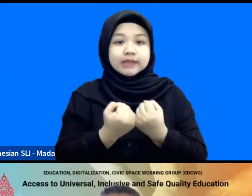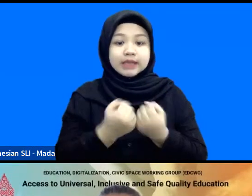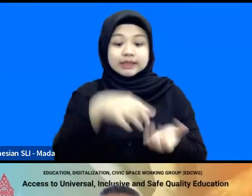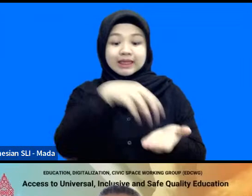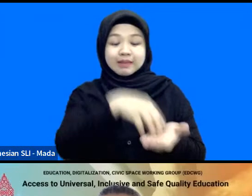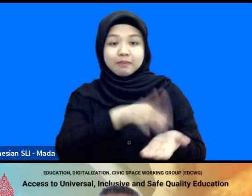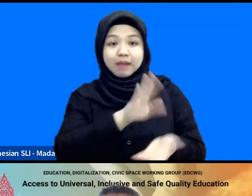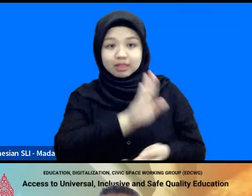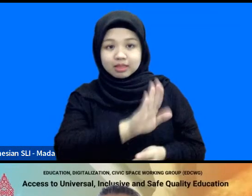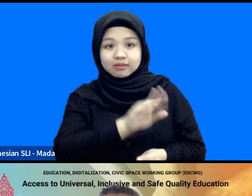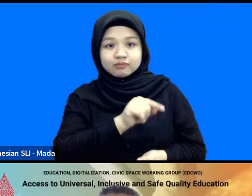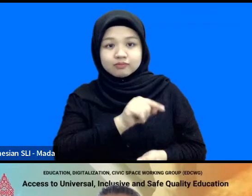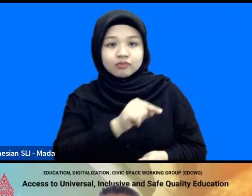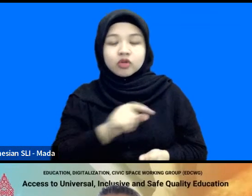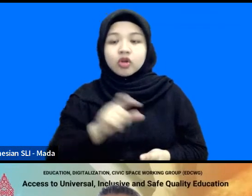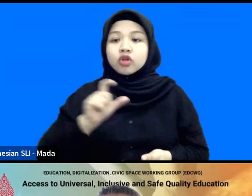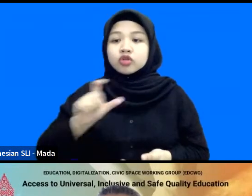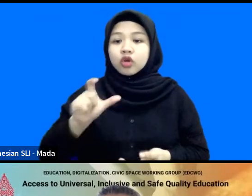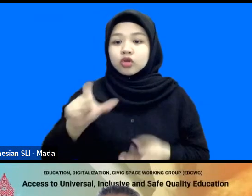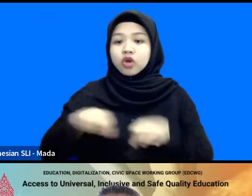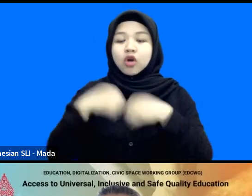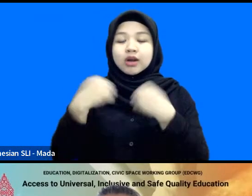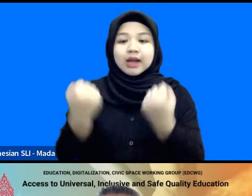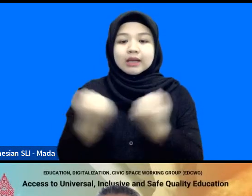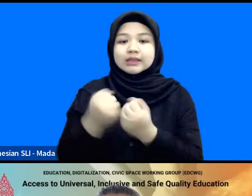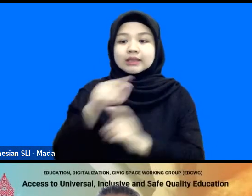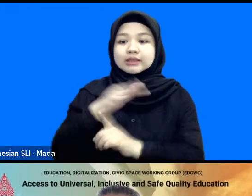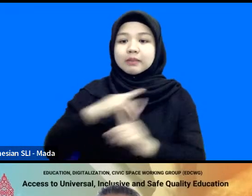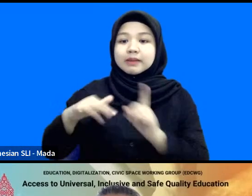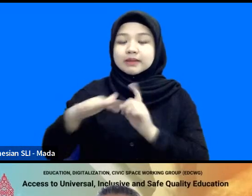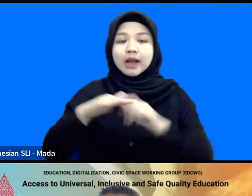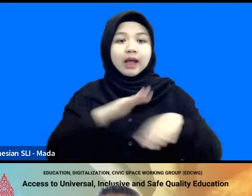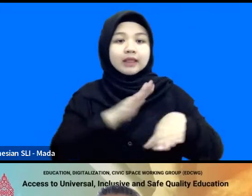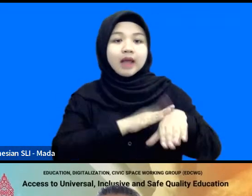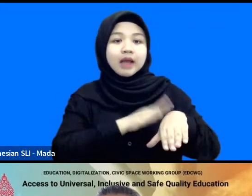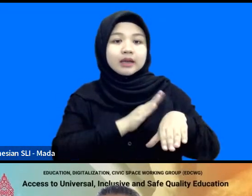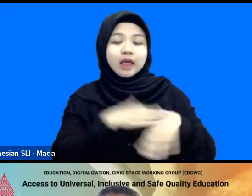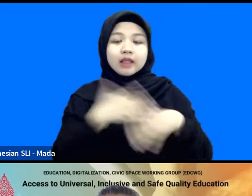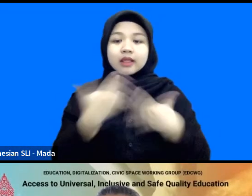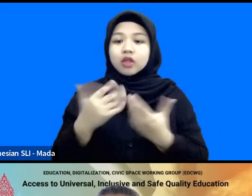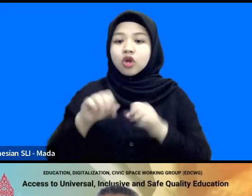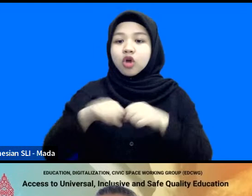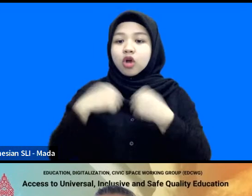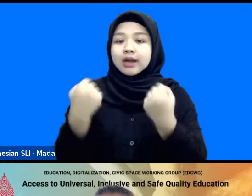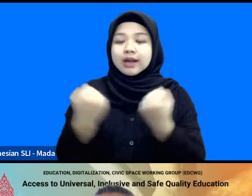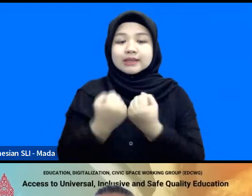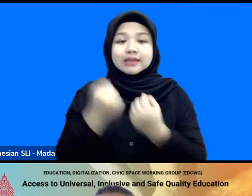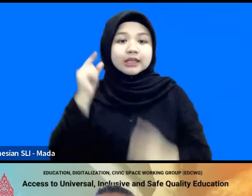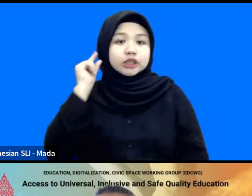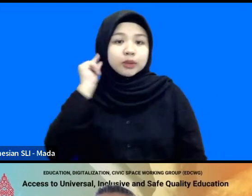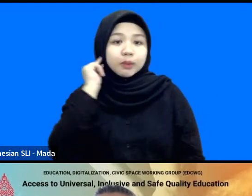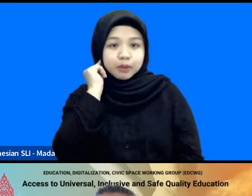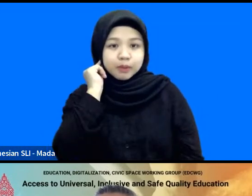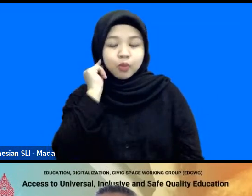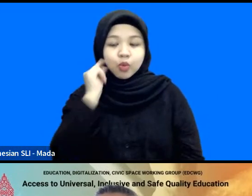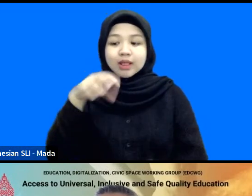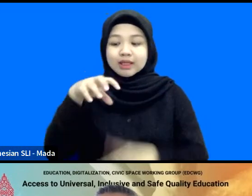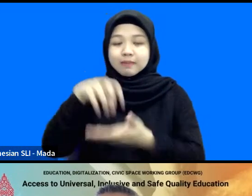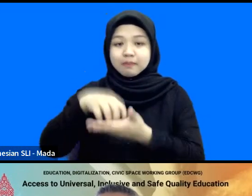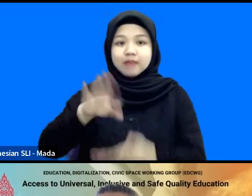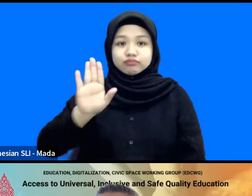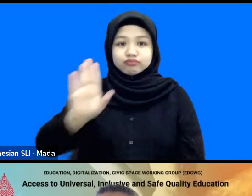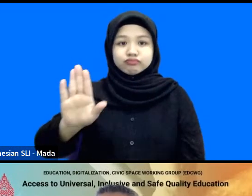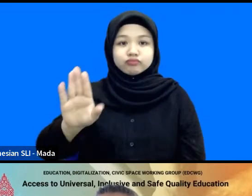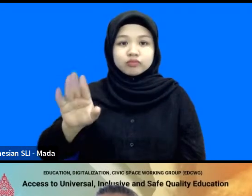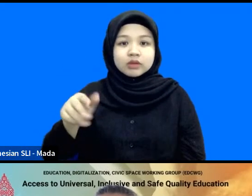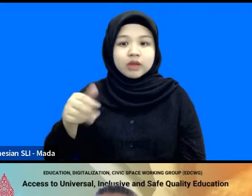and others, to really help shape from the beginning what the education response should be in a number of these contexts, as